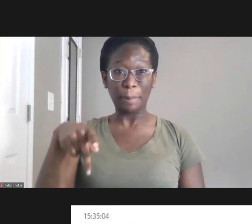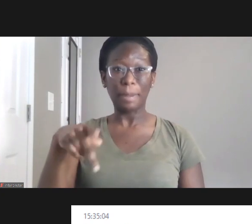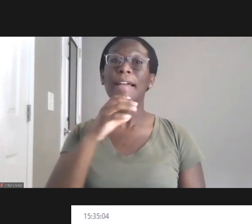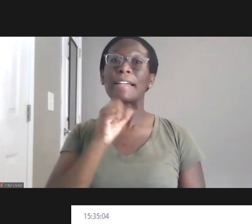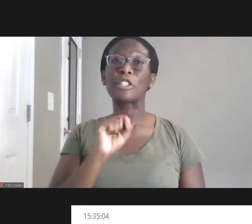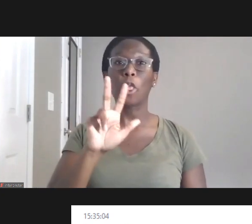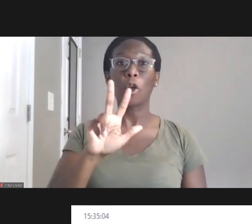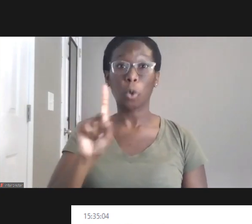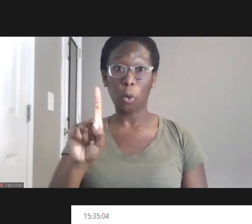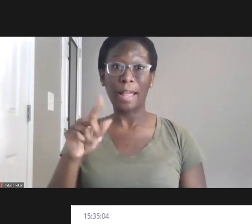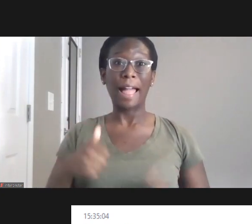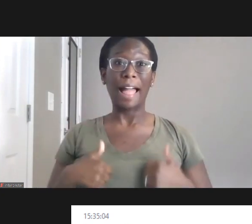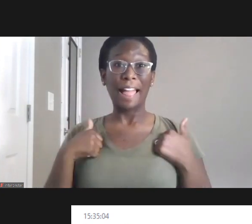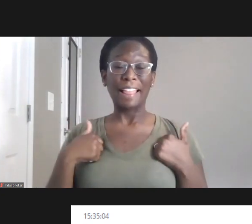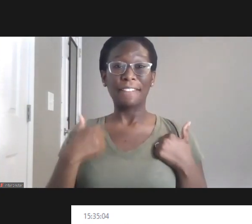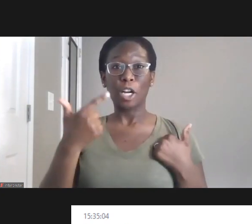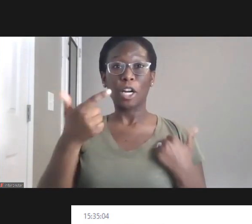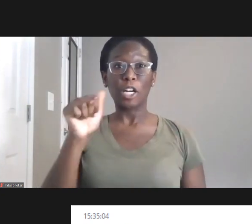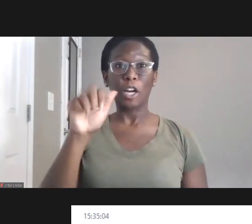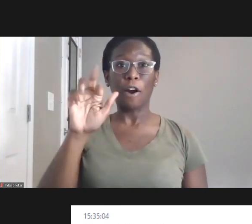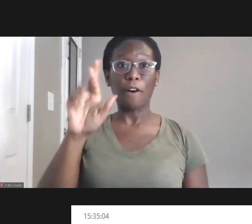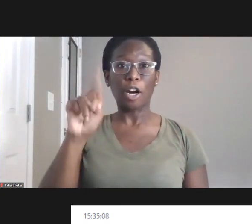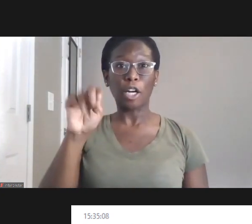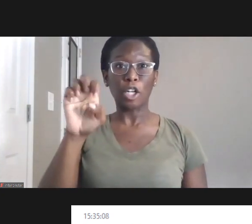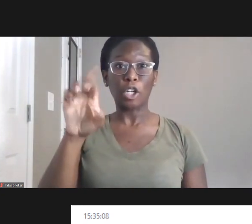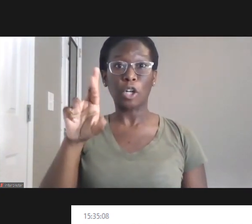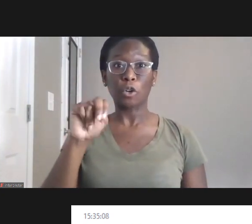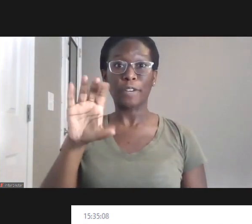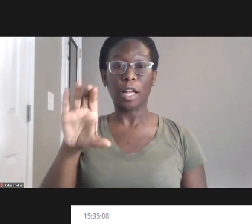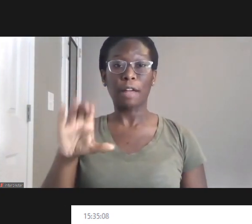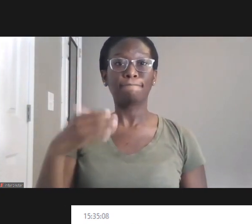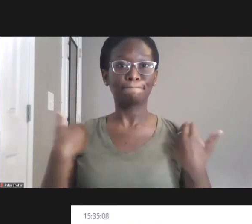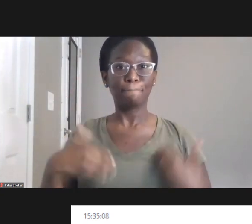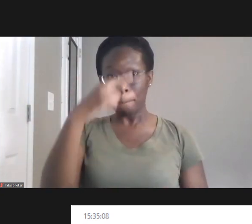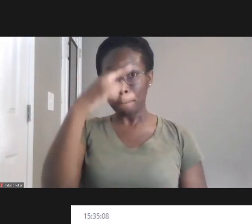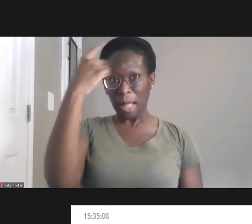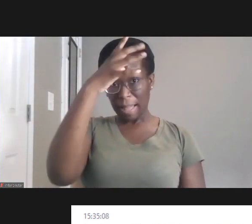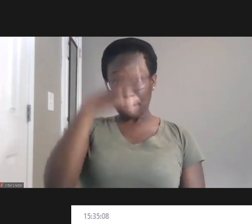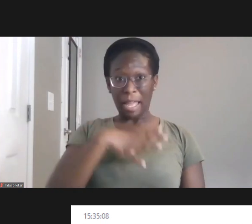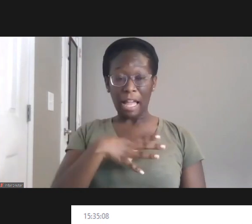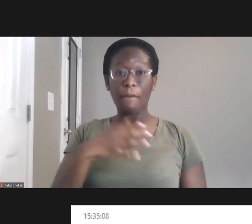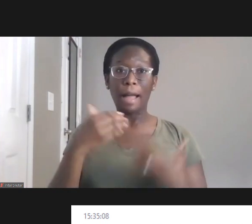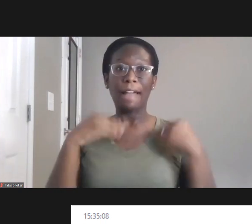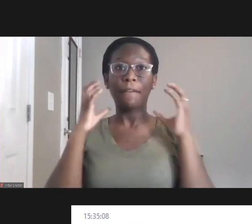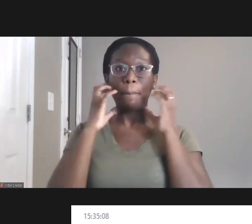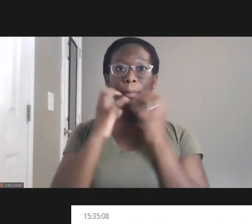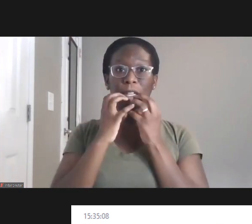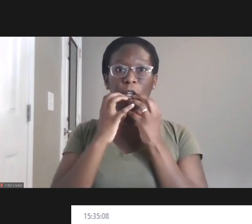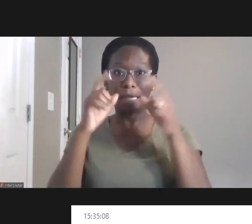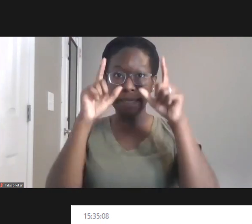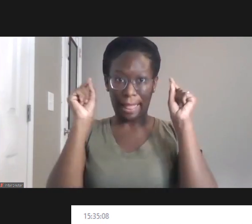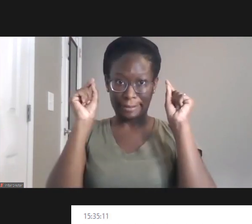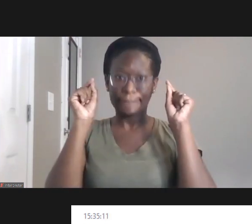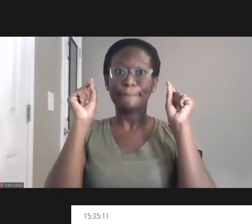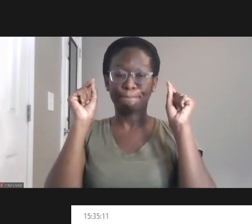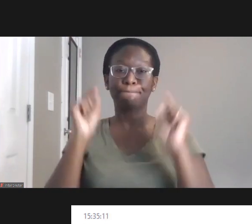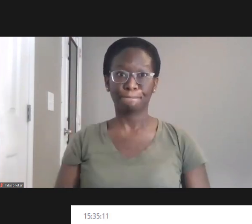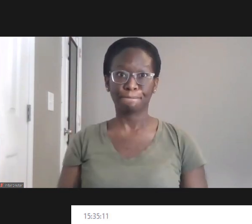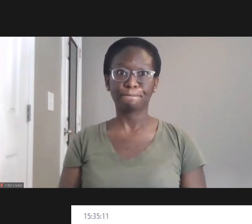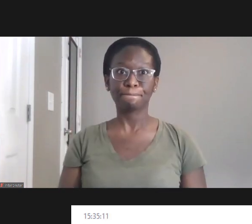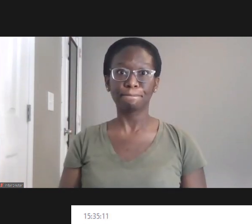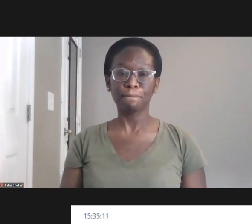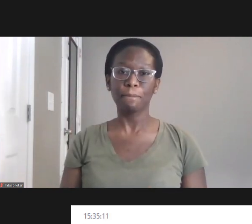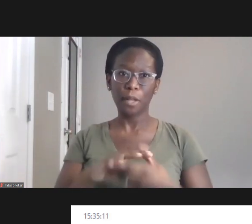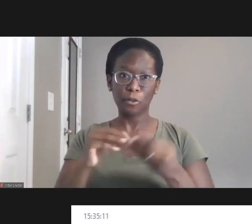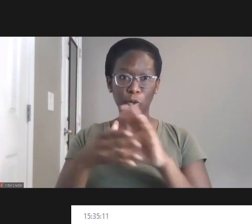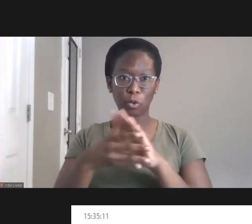living in Garner, North Carolina. I'm a Black male with a beard and glasses. And the story